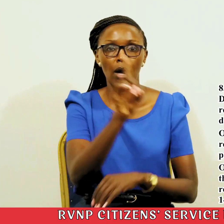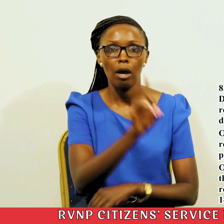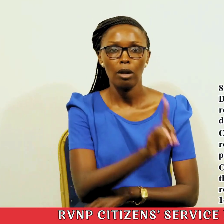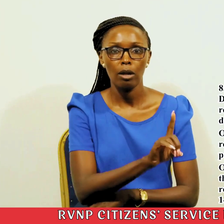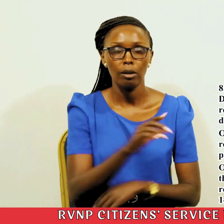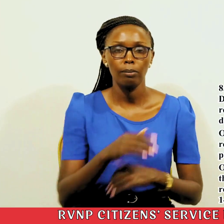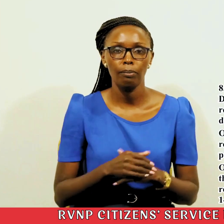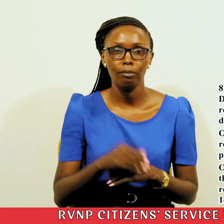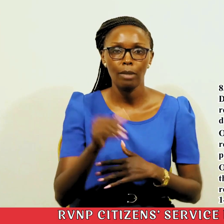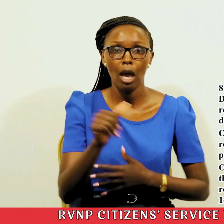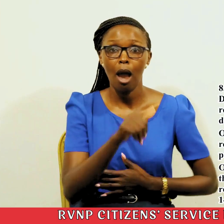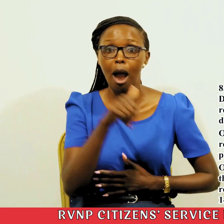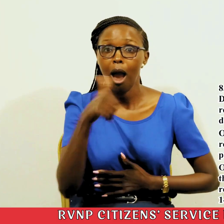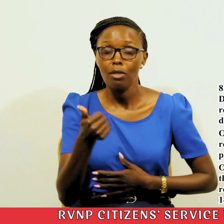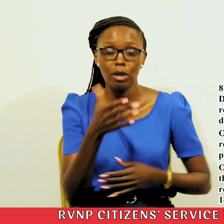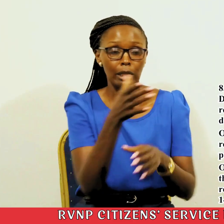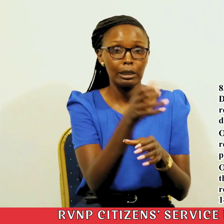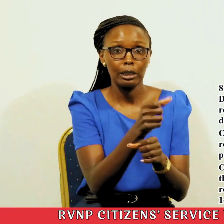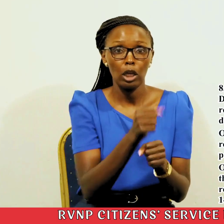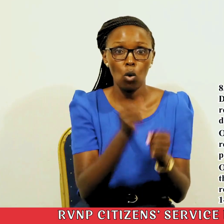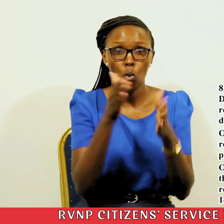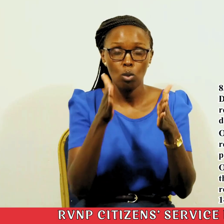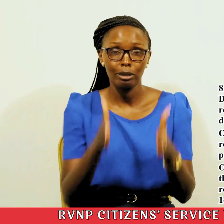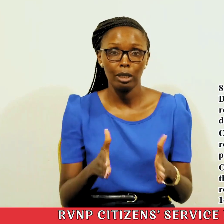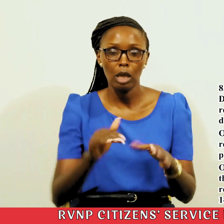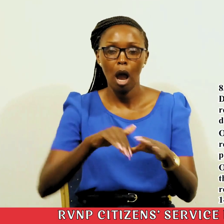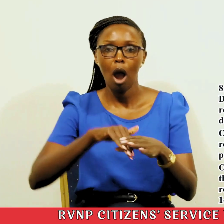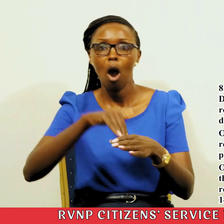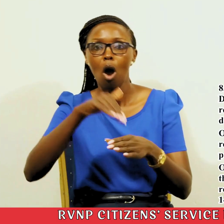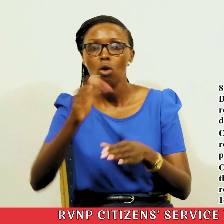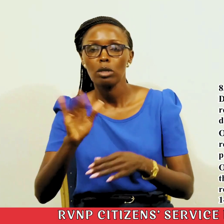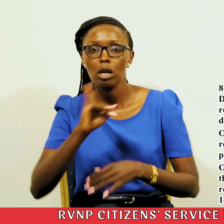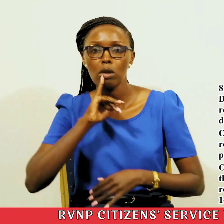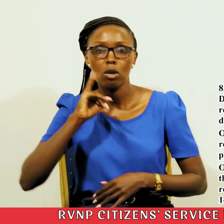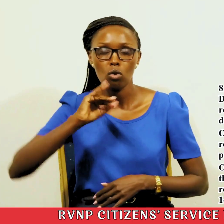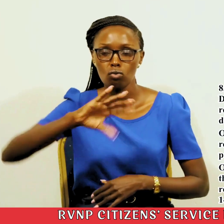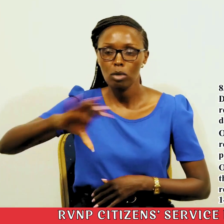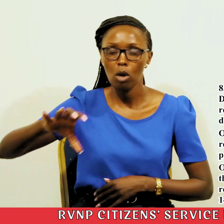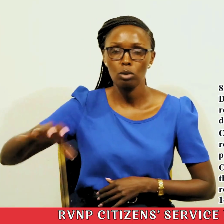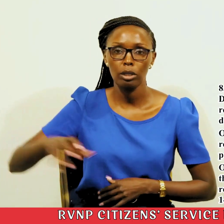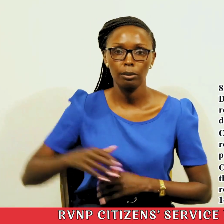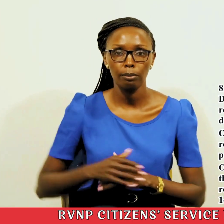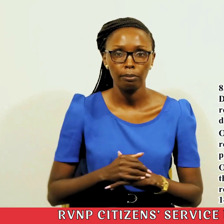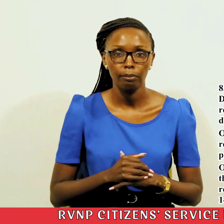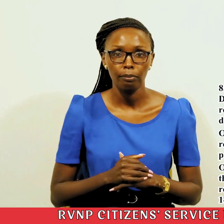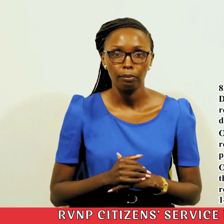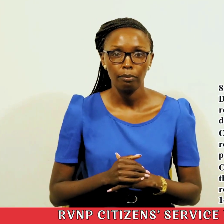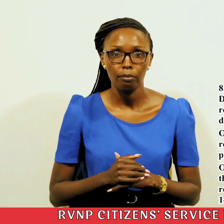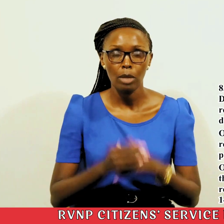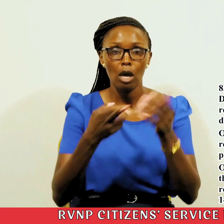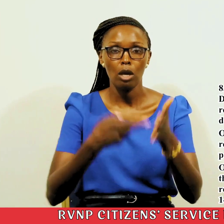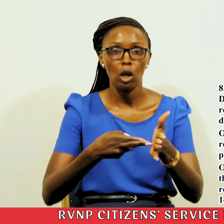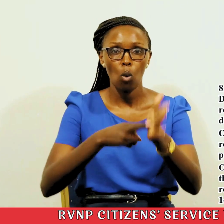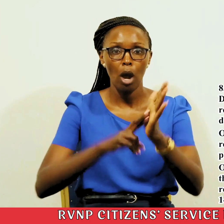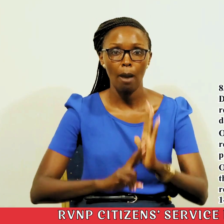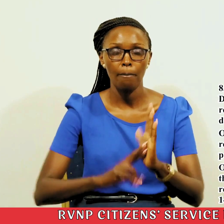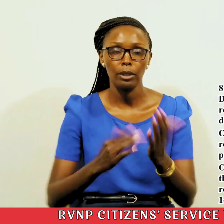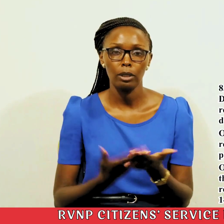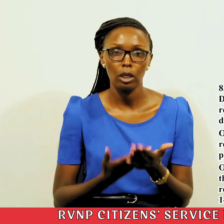Other stakeholders outside Nakuru County. The requirement is submission